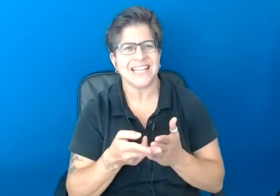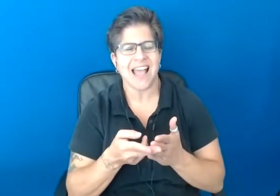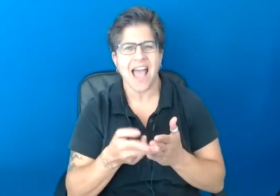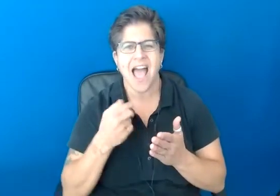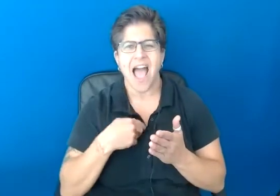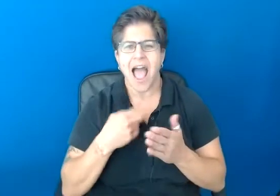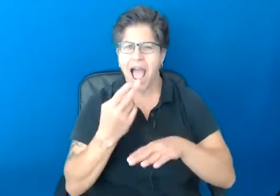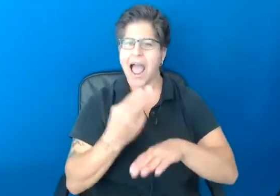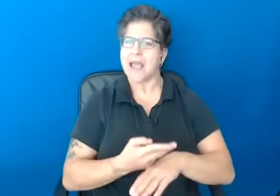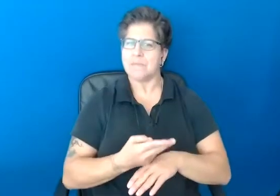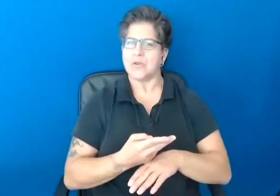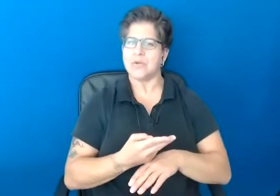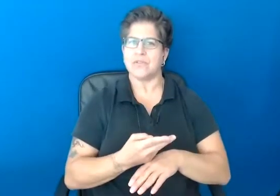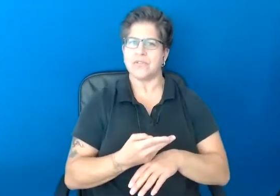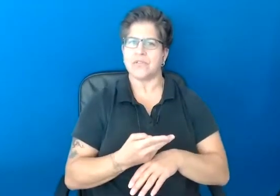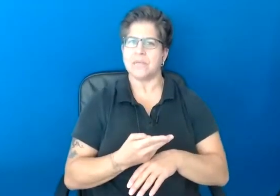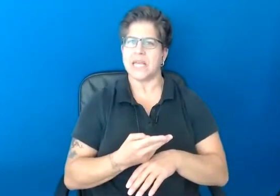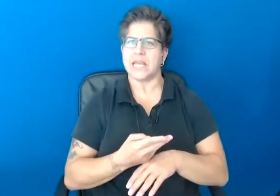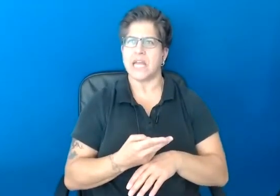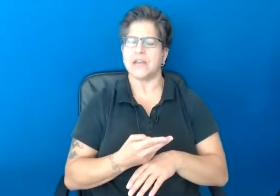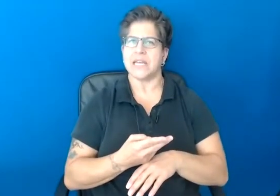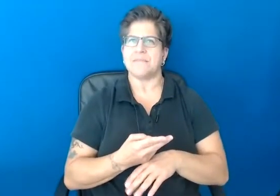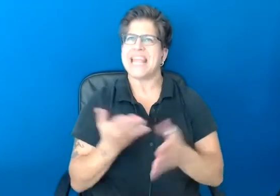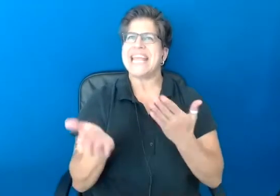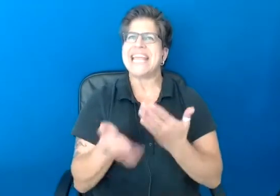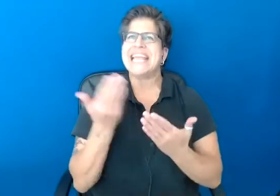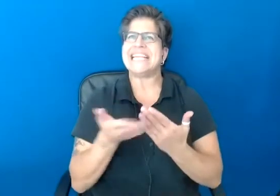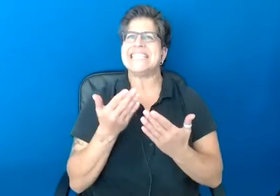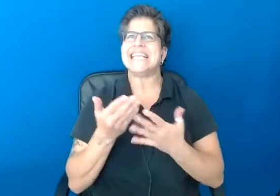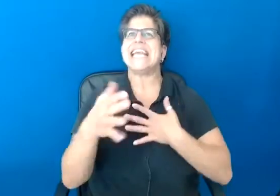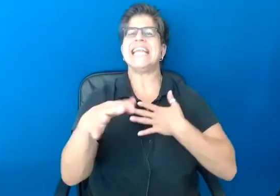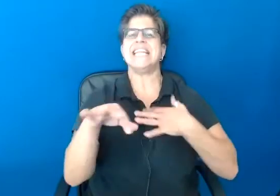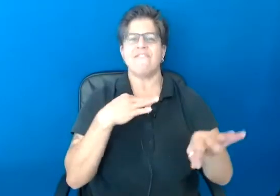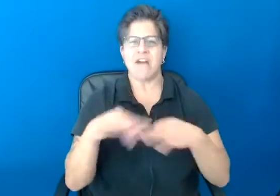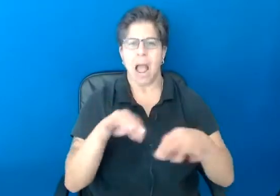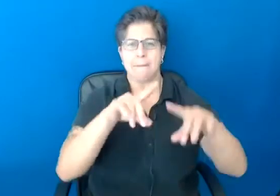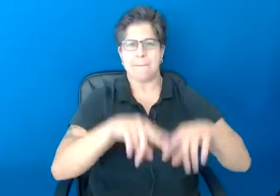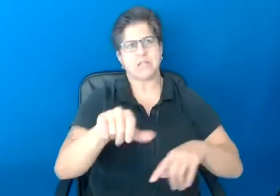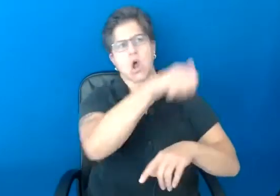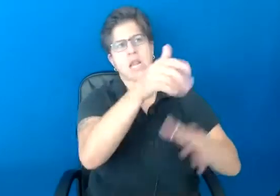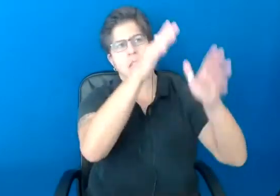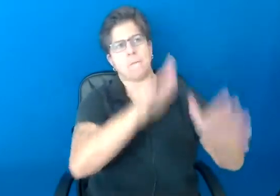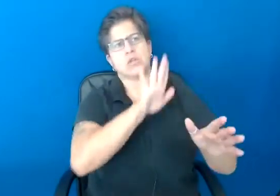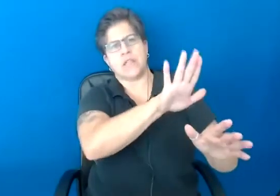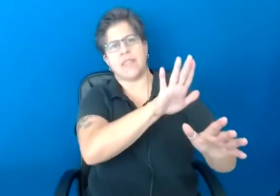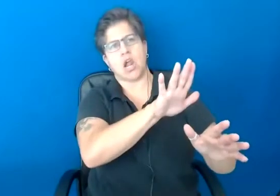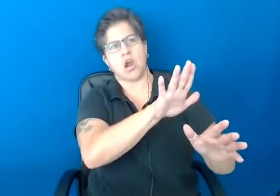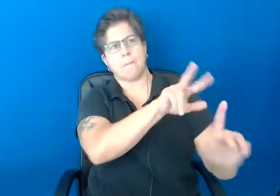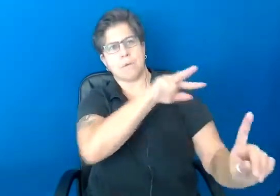My husband used to say to me in his years of unemployment, you just want me to get a job so that we can join a country club. And I would